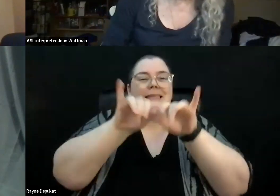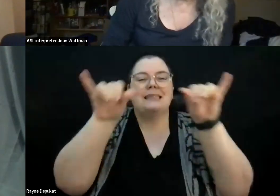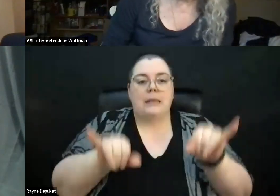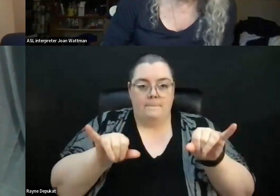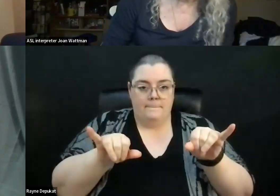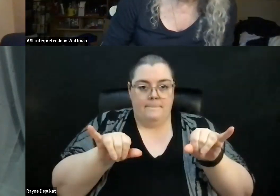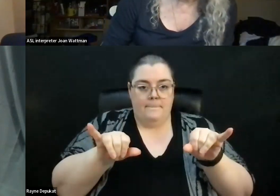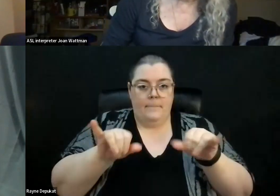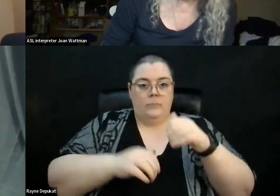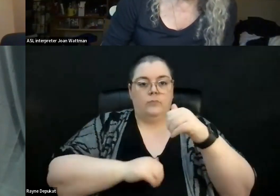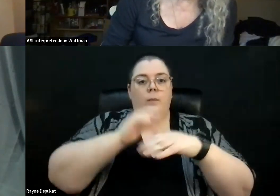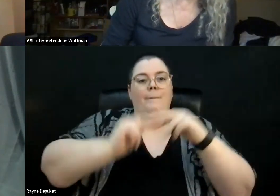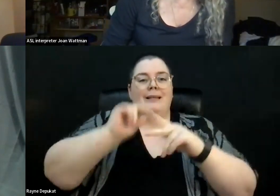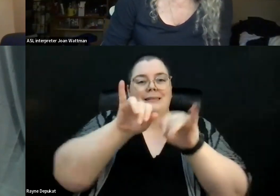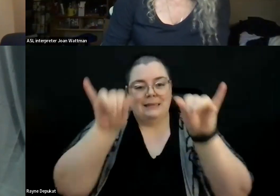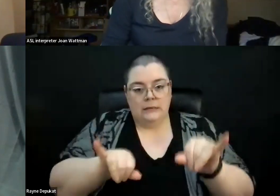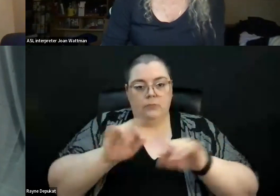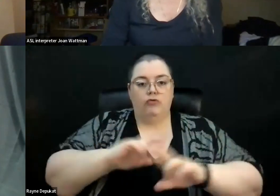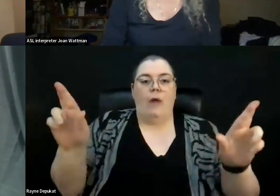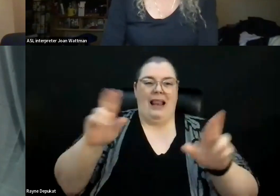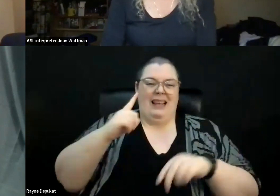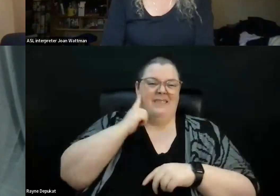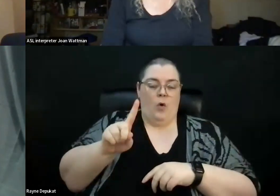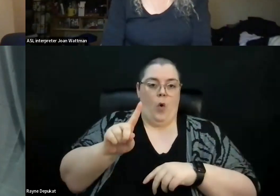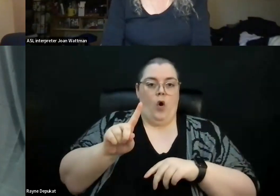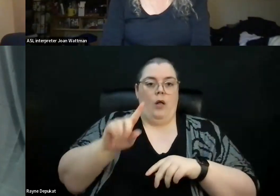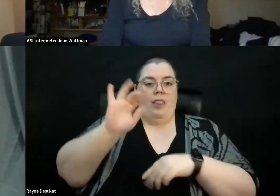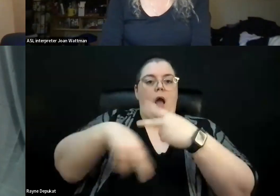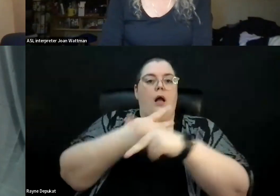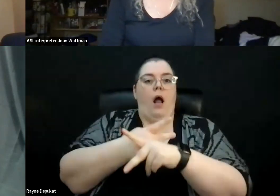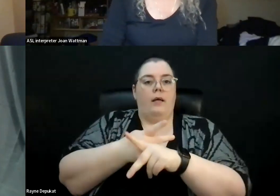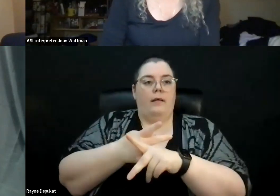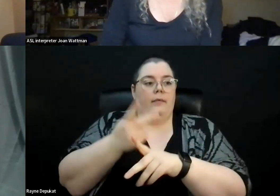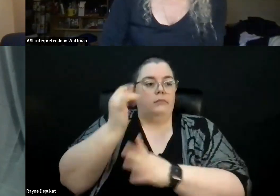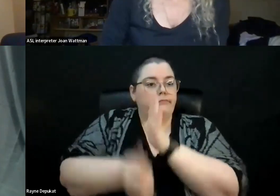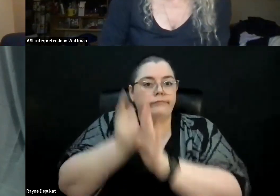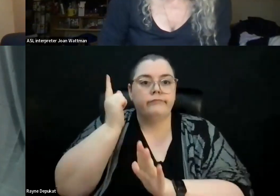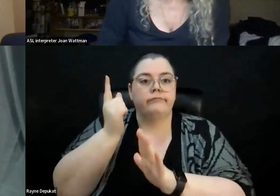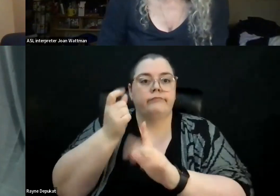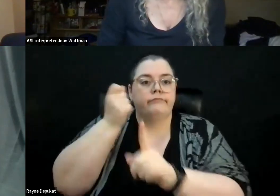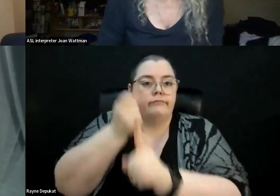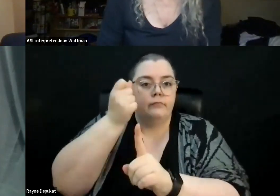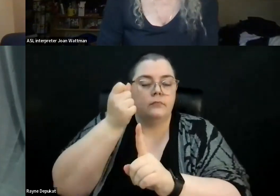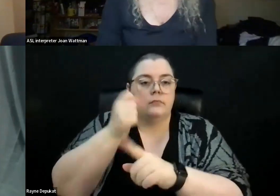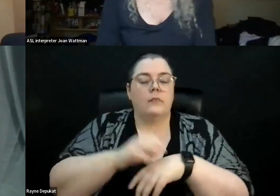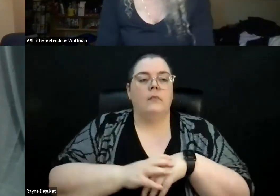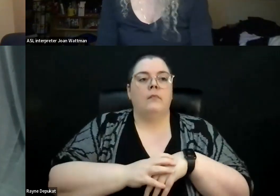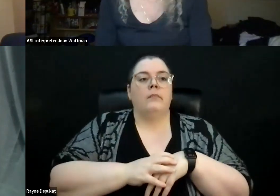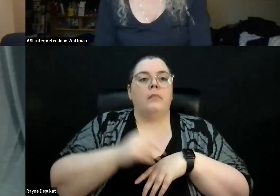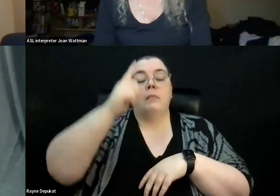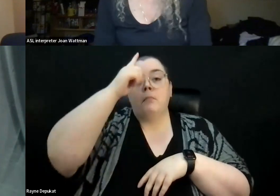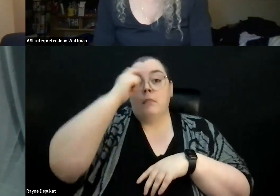planning system-wide to build an actual structure for the kind of last